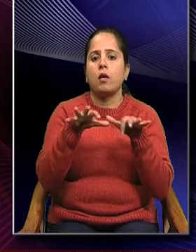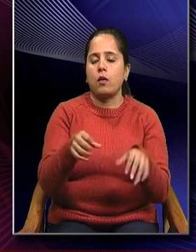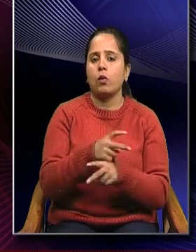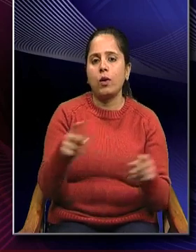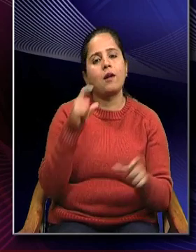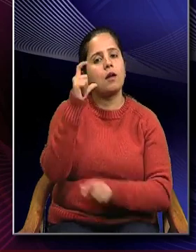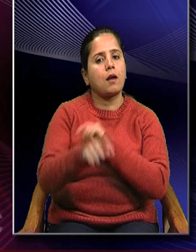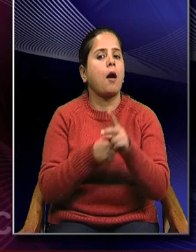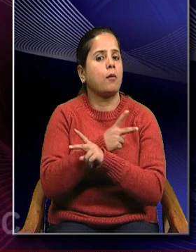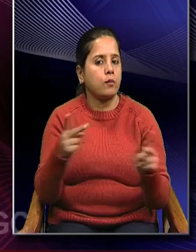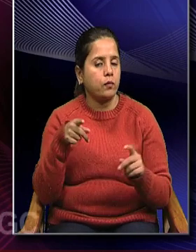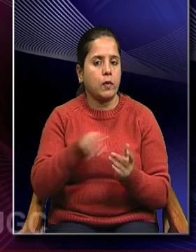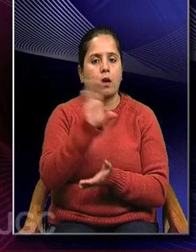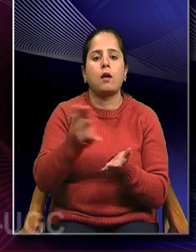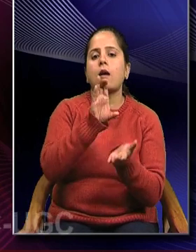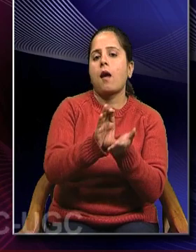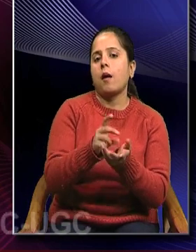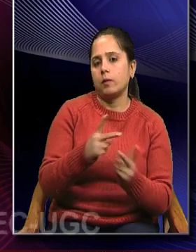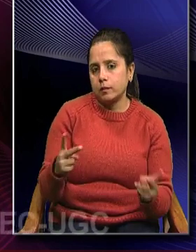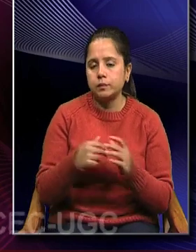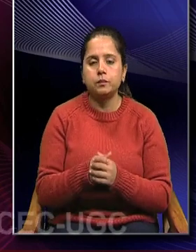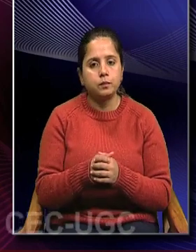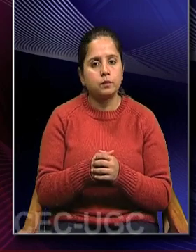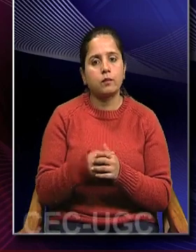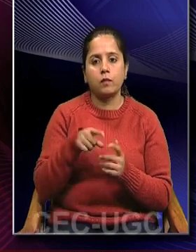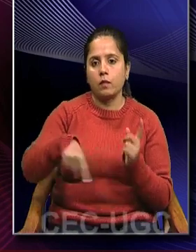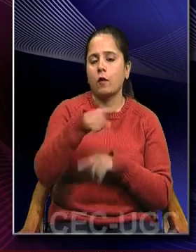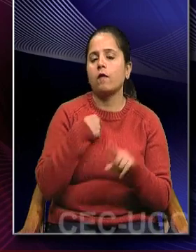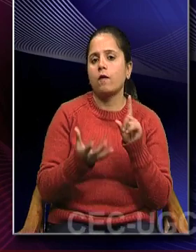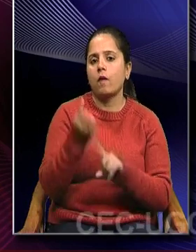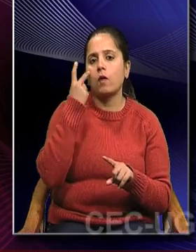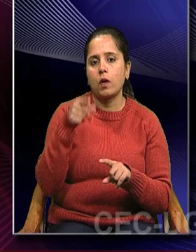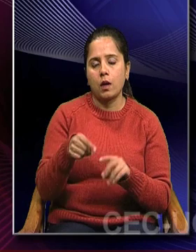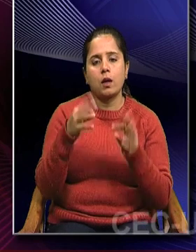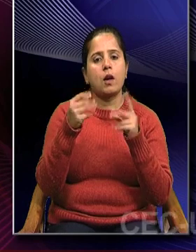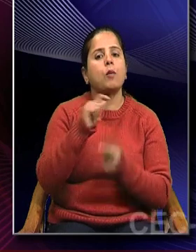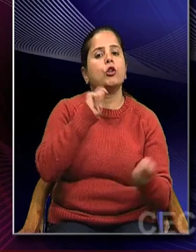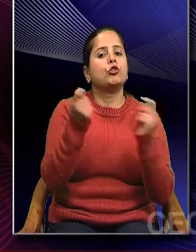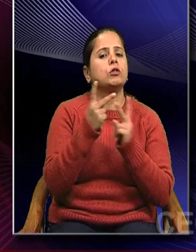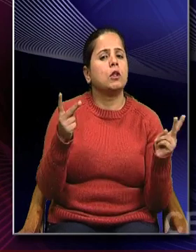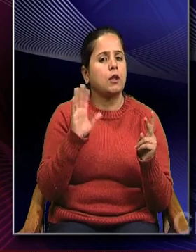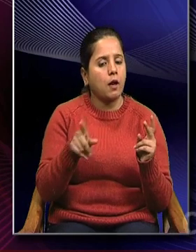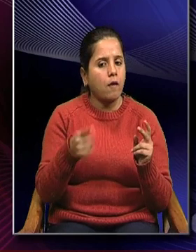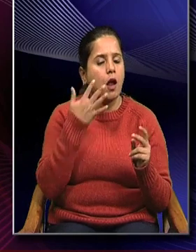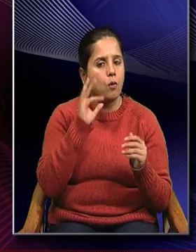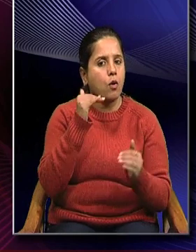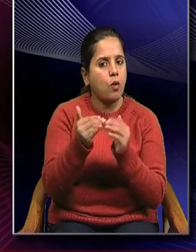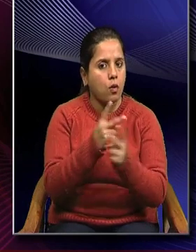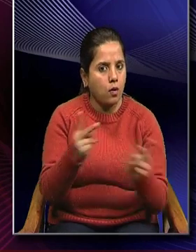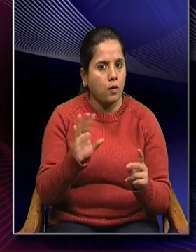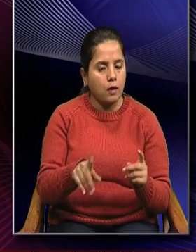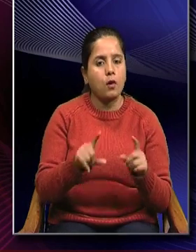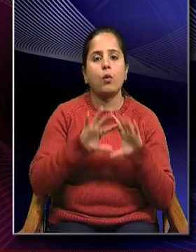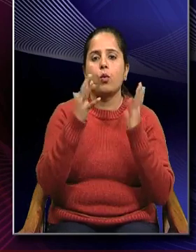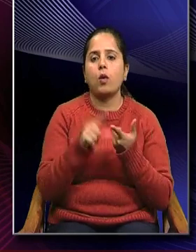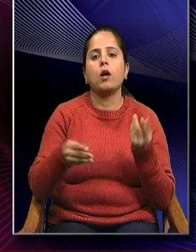industrial capital. And we find that a number of changes which were very significant, they took place in the world